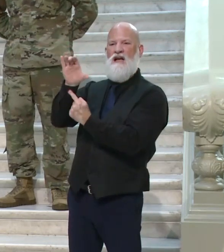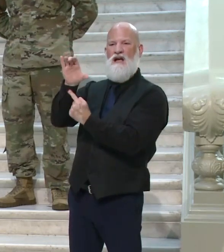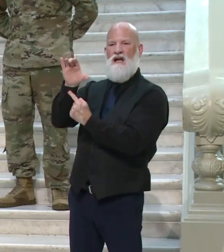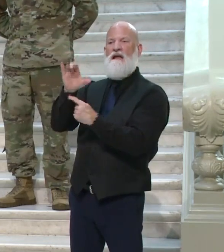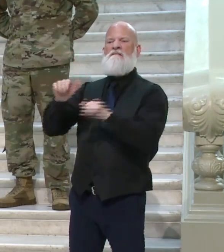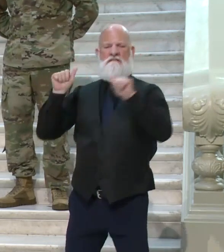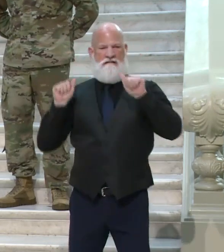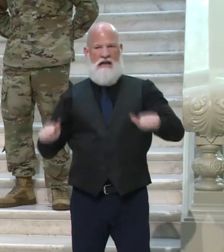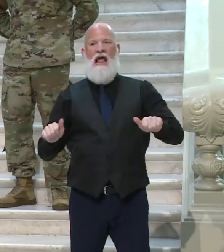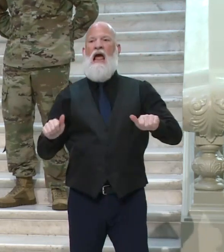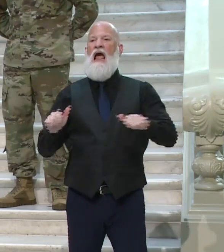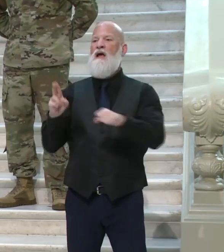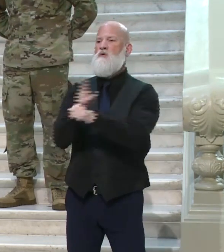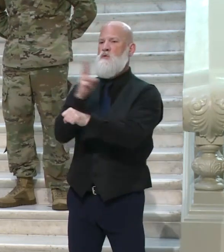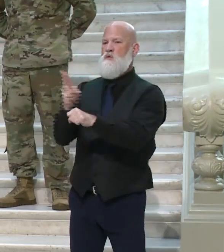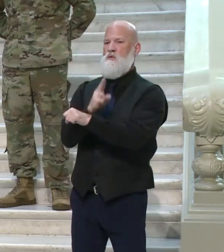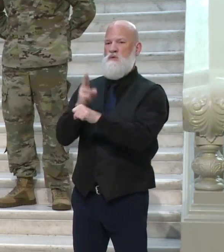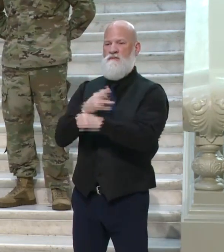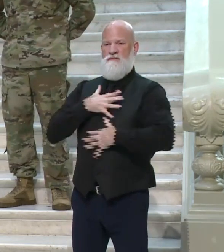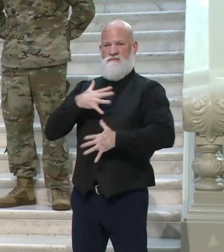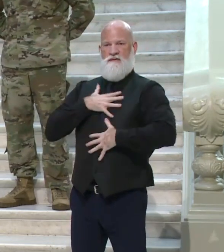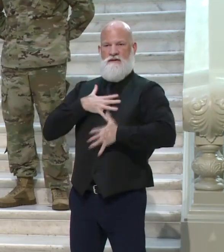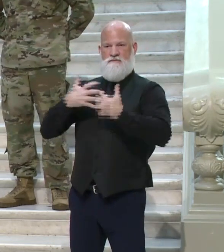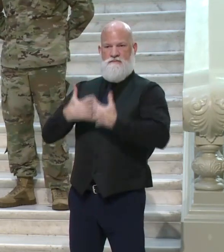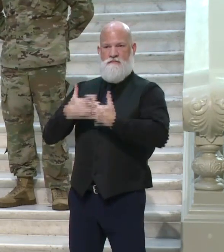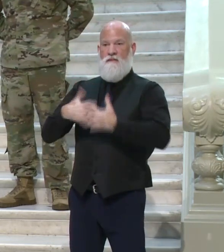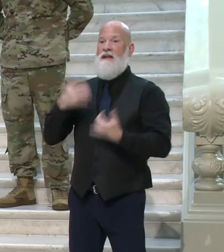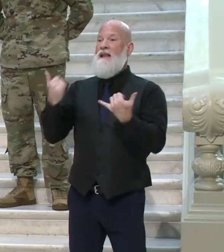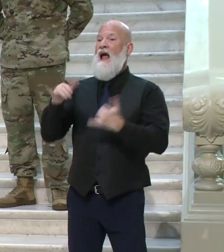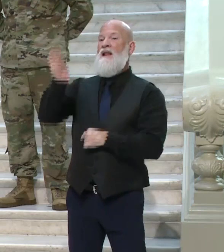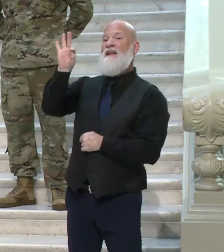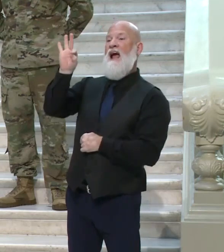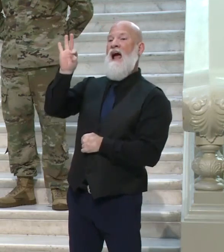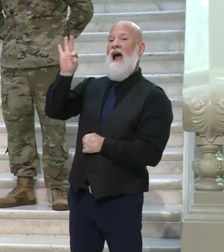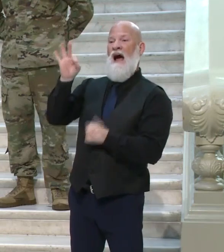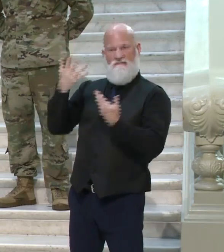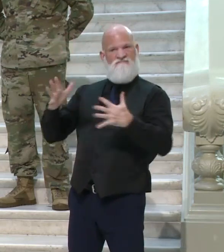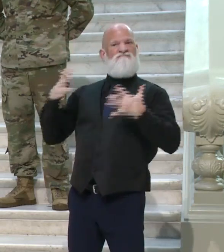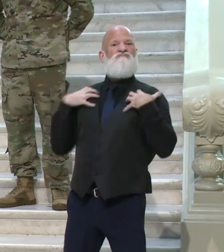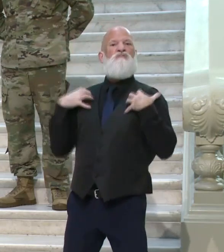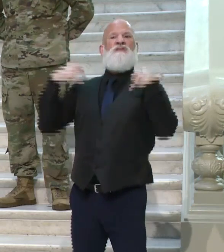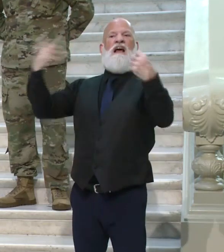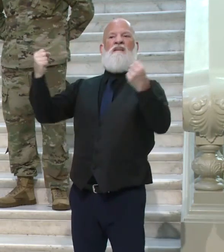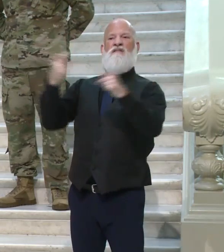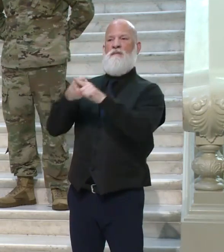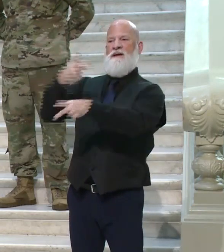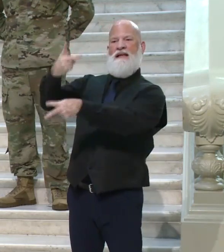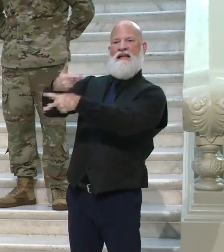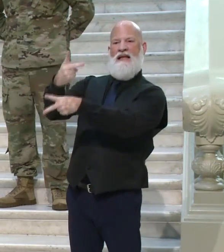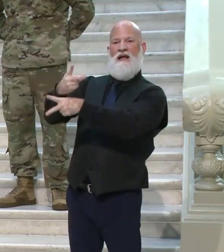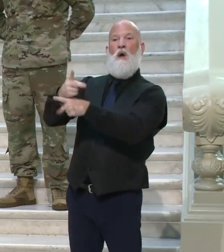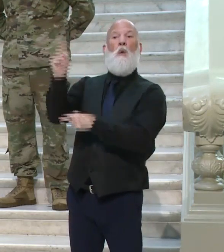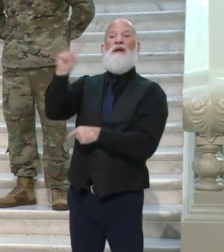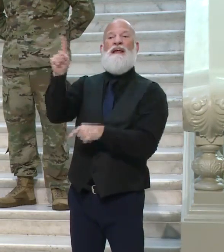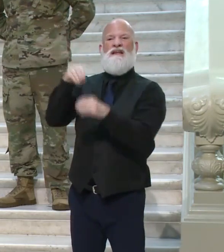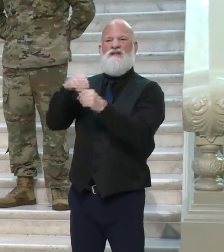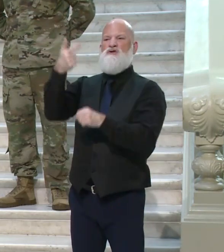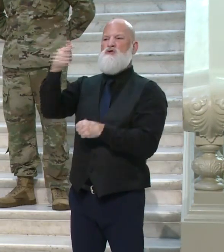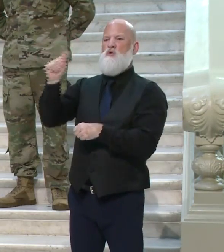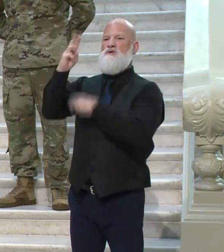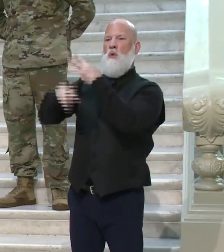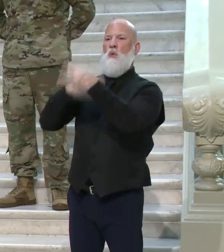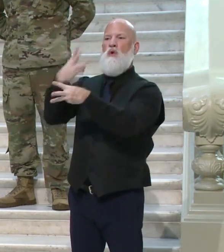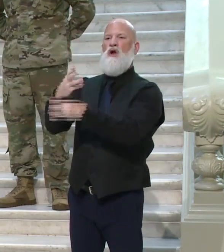Currently, there are 9 recovering COVID-19 patients at the alternative care facility at the Georgia World Congress Center. They